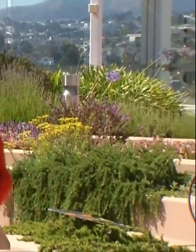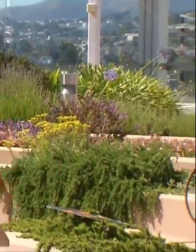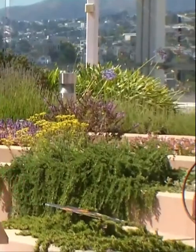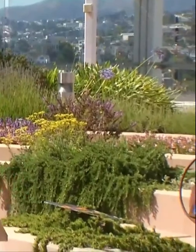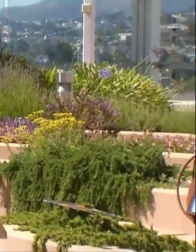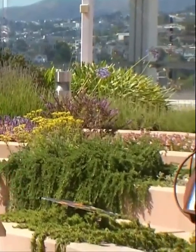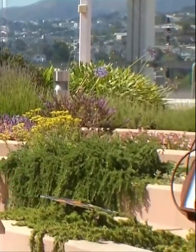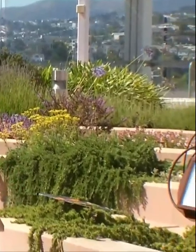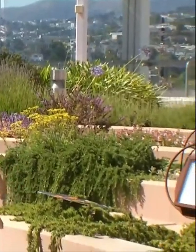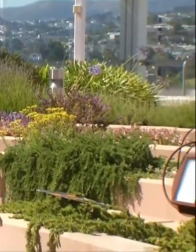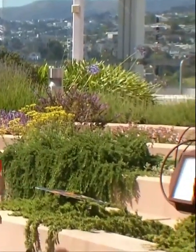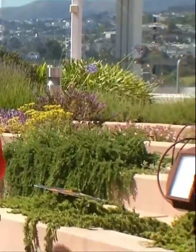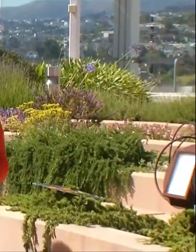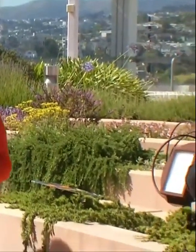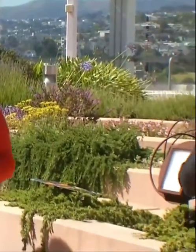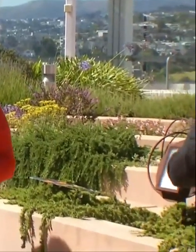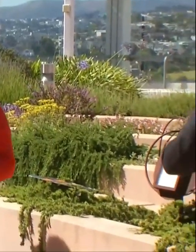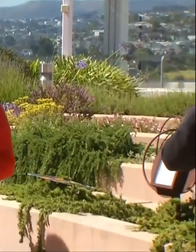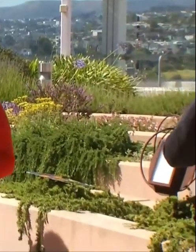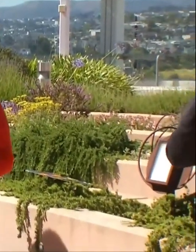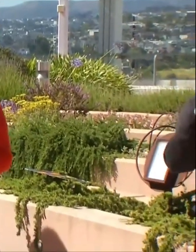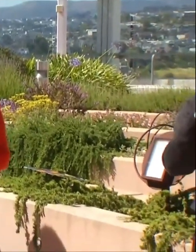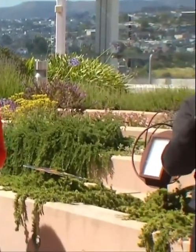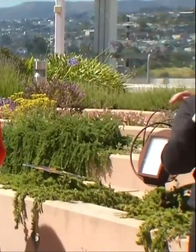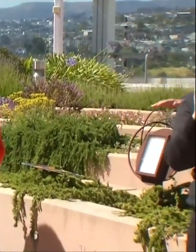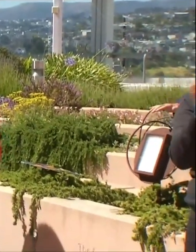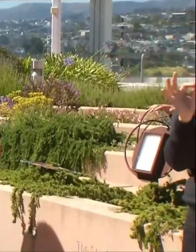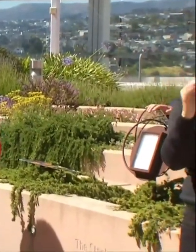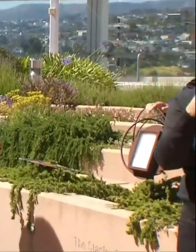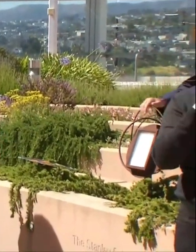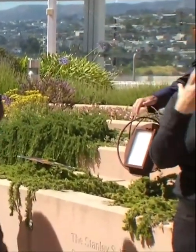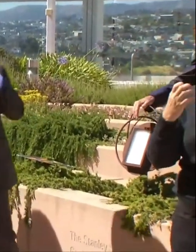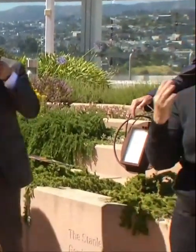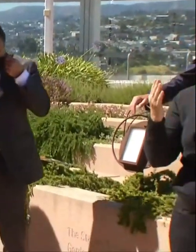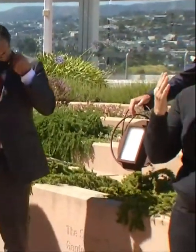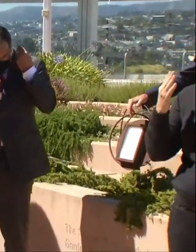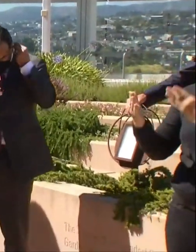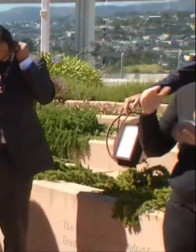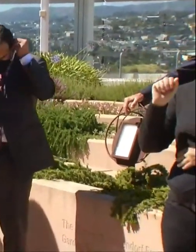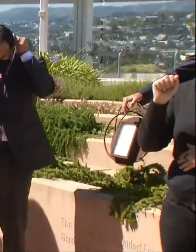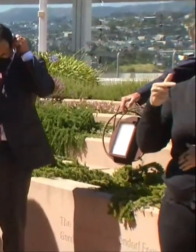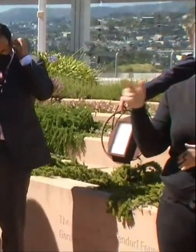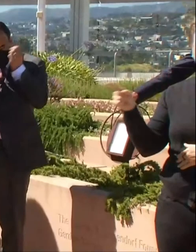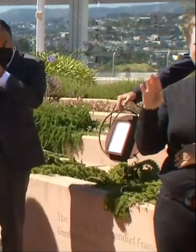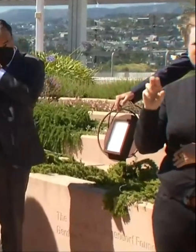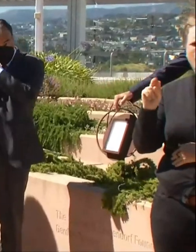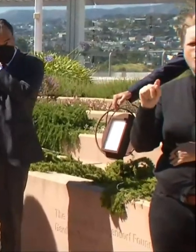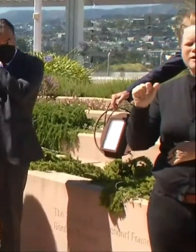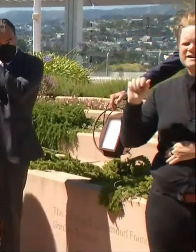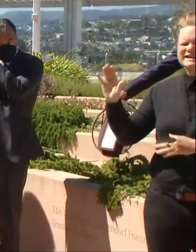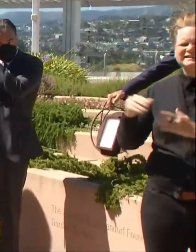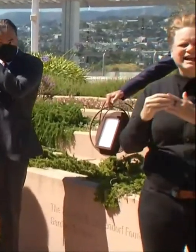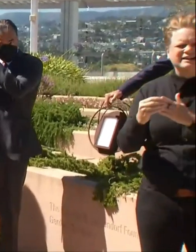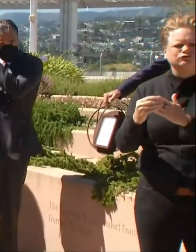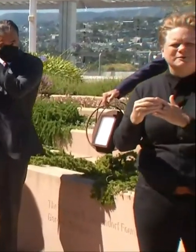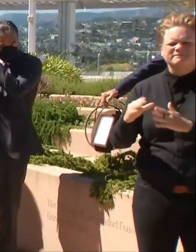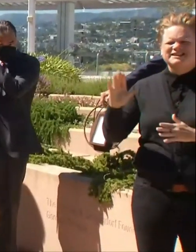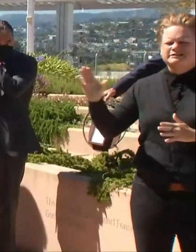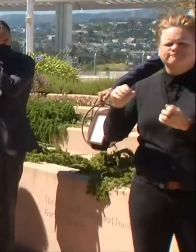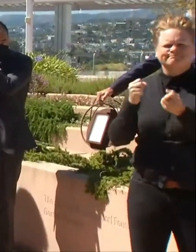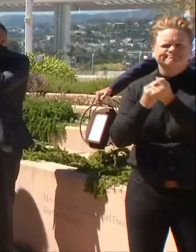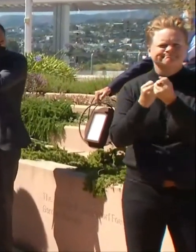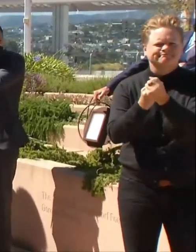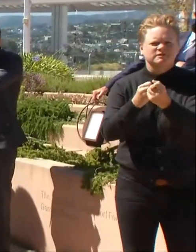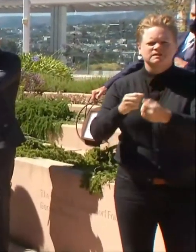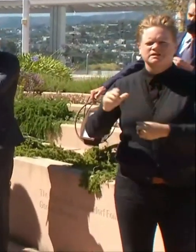I want to start by thanking our Attorney General Rob Bonta for his leadership and his advocacy and jumping